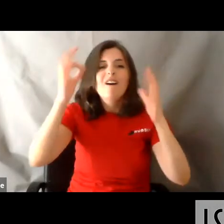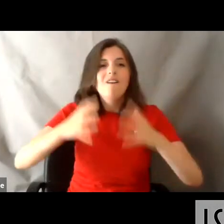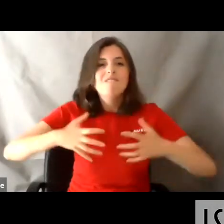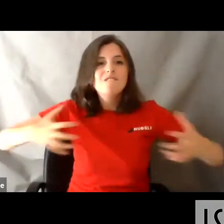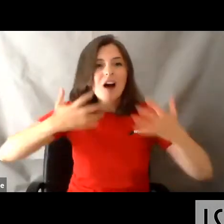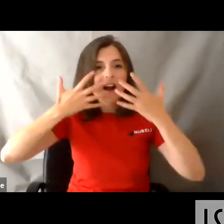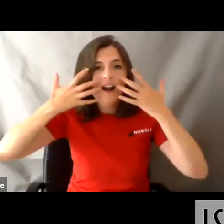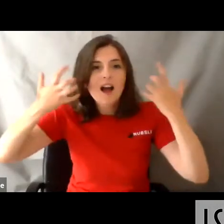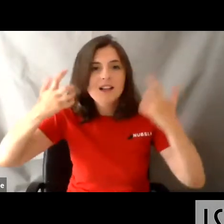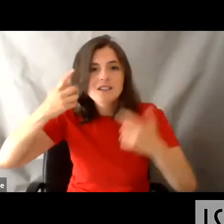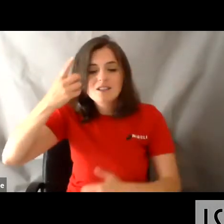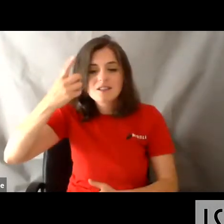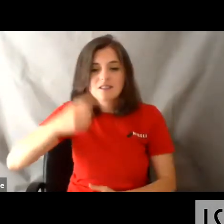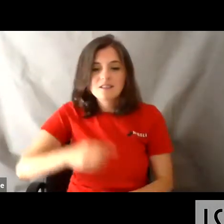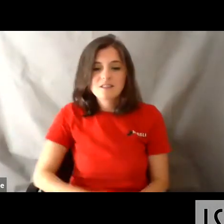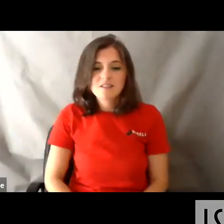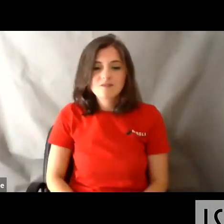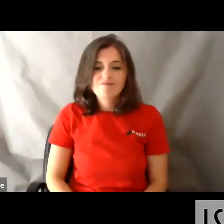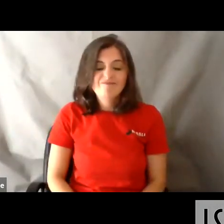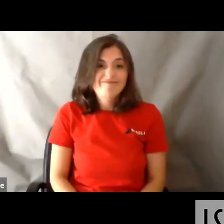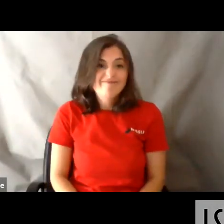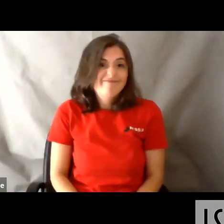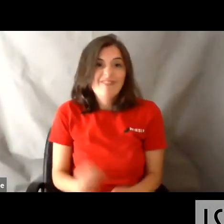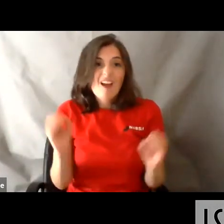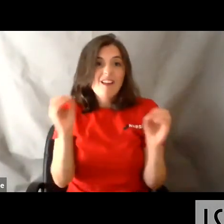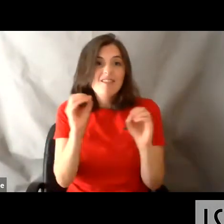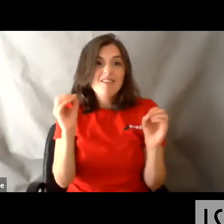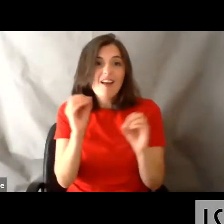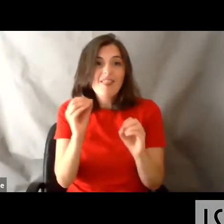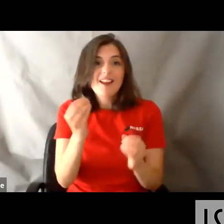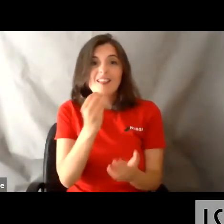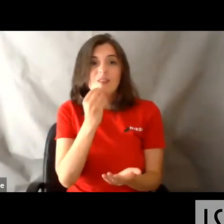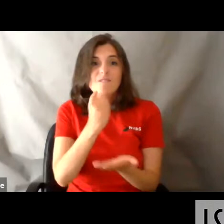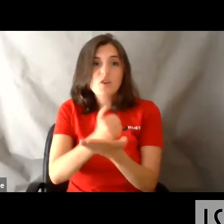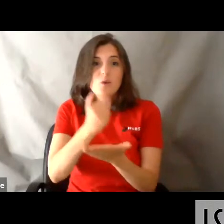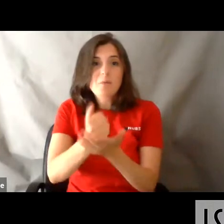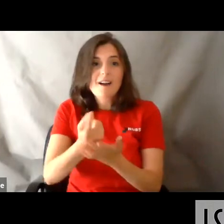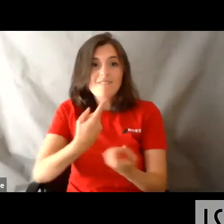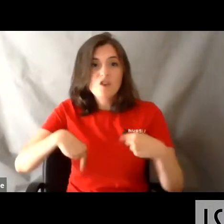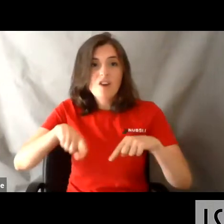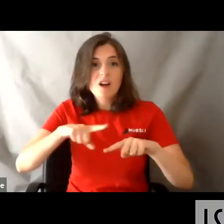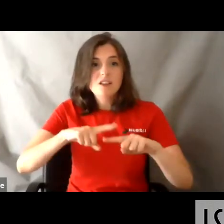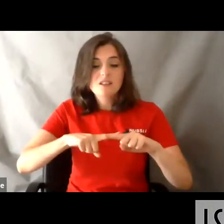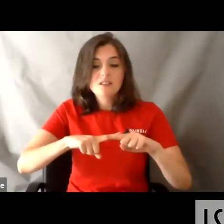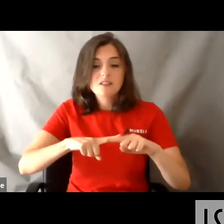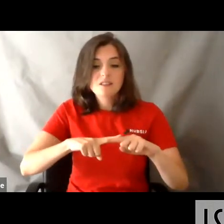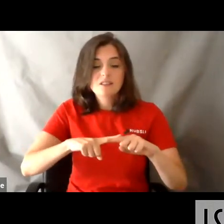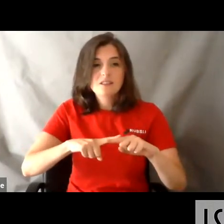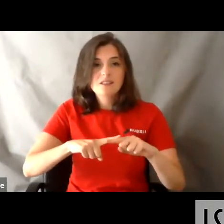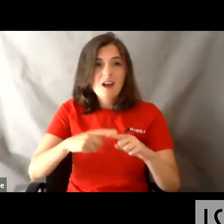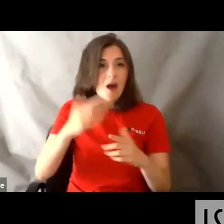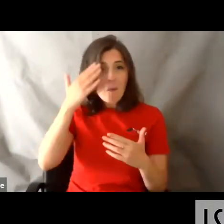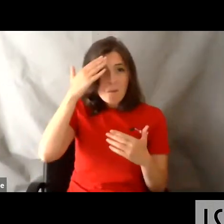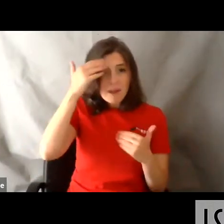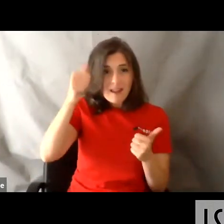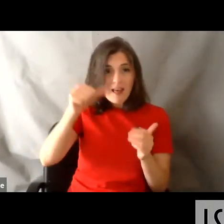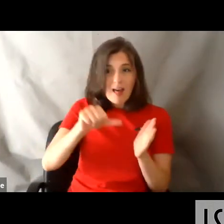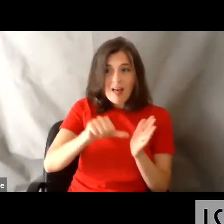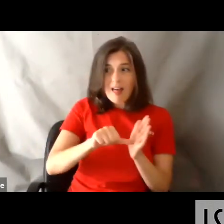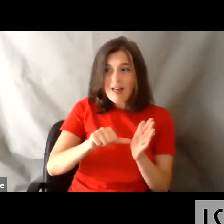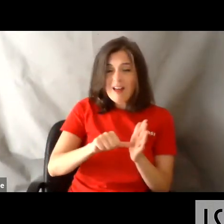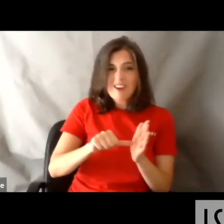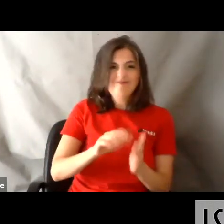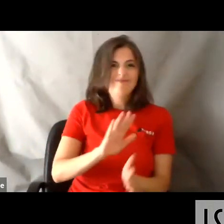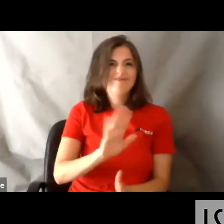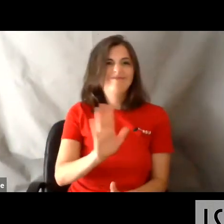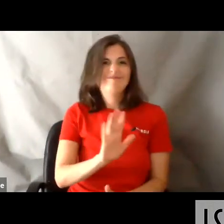cats. There's nothing left in the food bank for us. Nutters' mouths don't count. And there's certainly no place